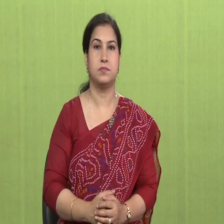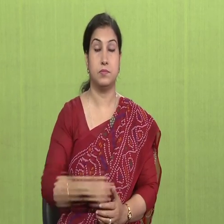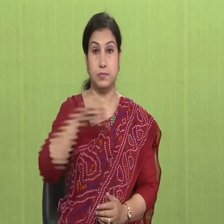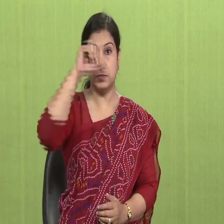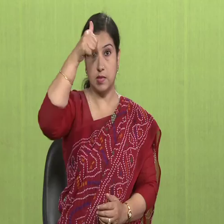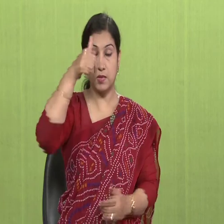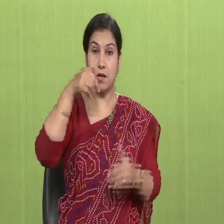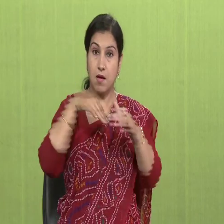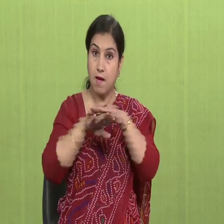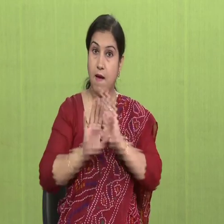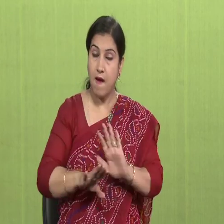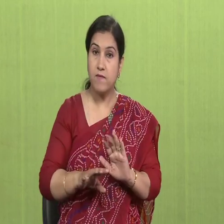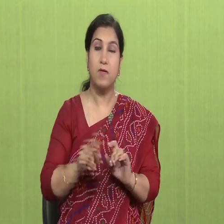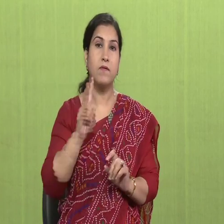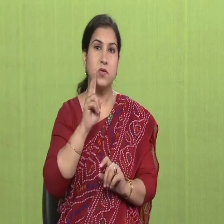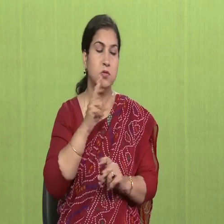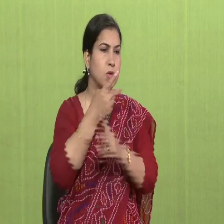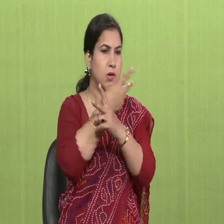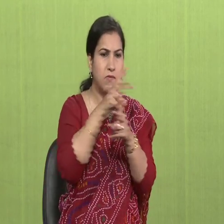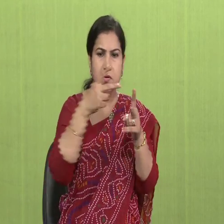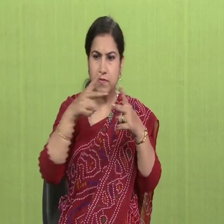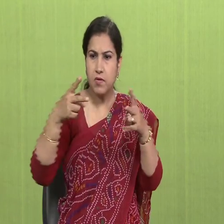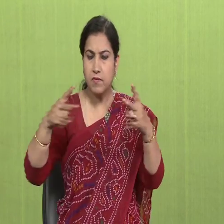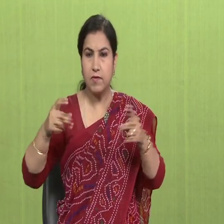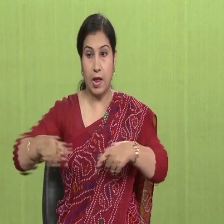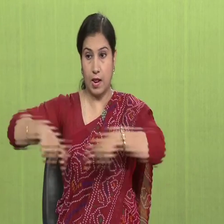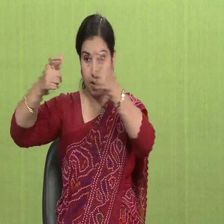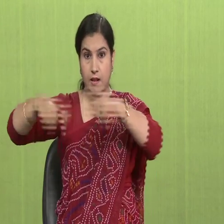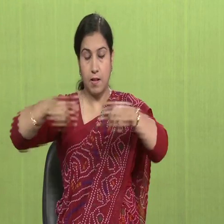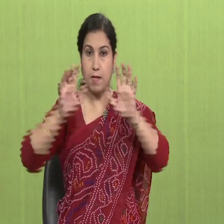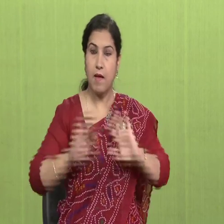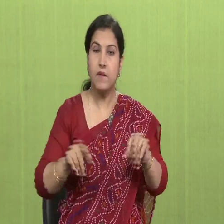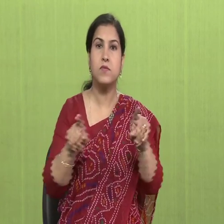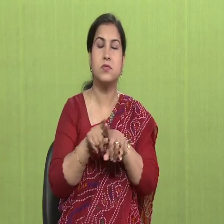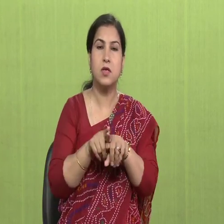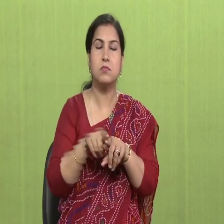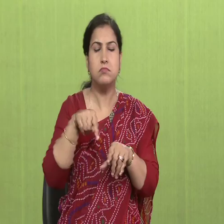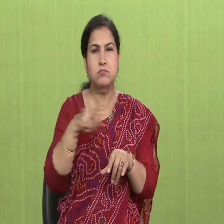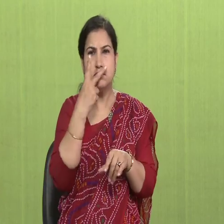India has diverse vegetation patterns that can be divided